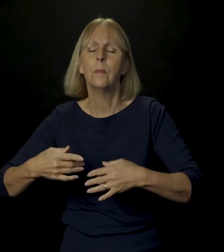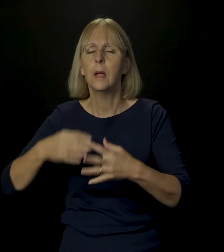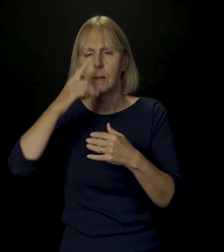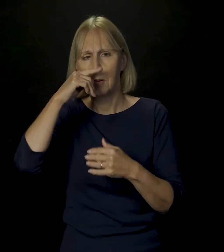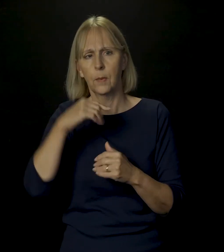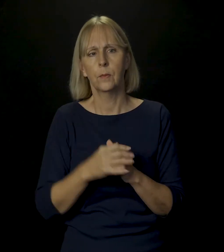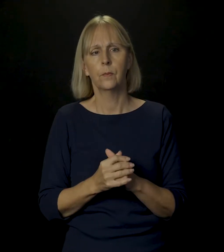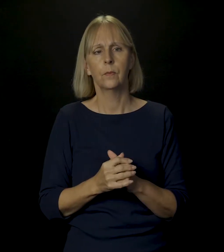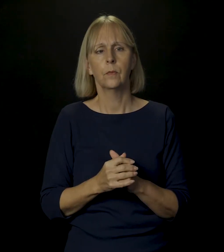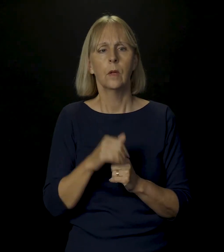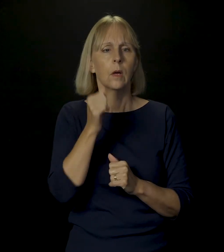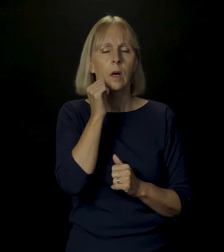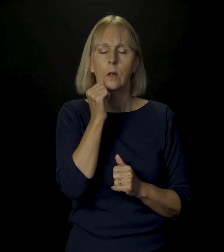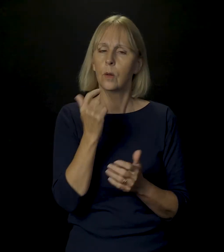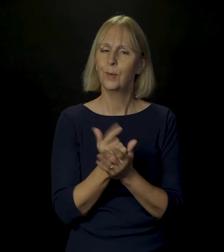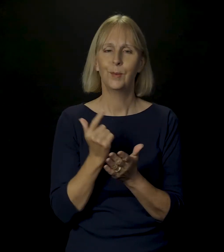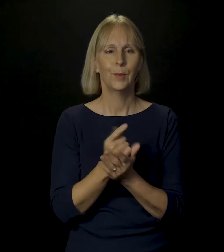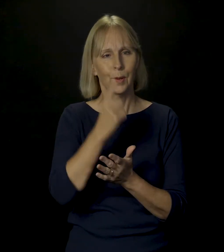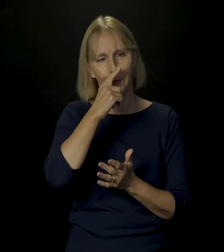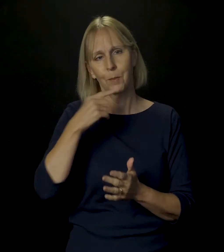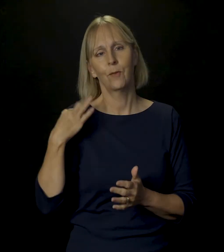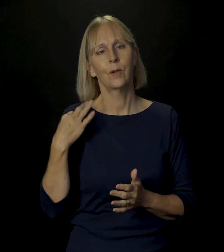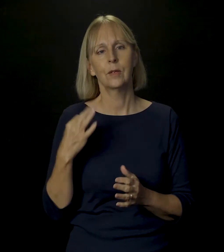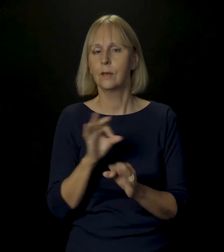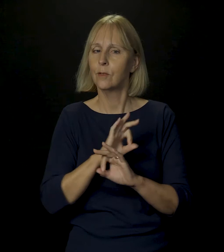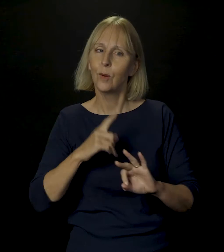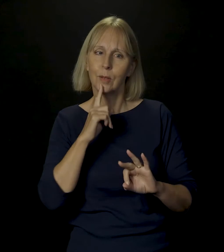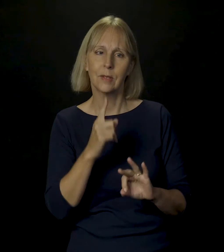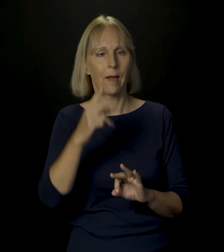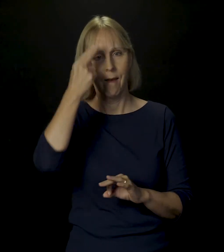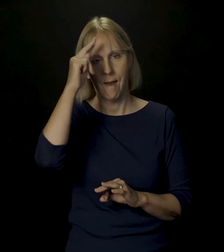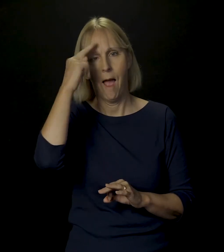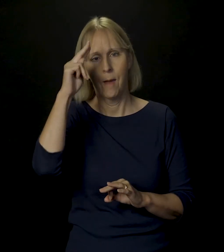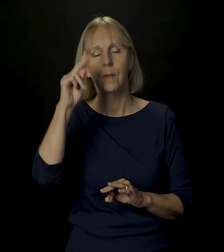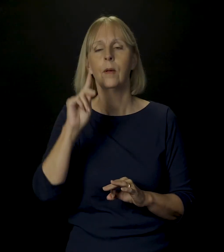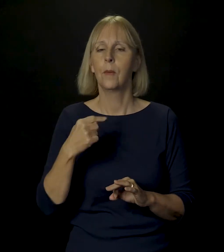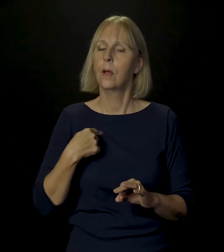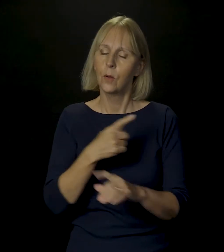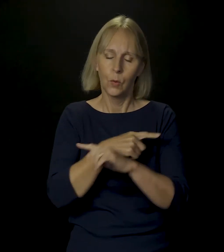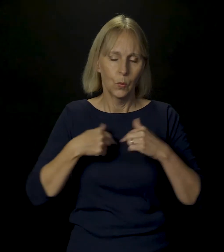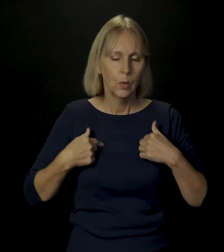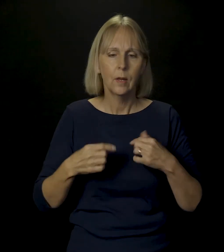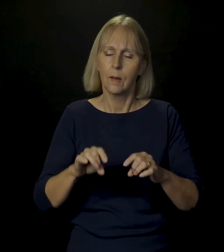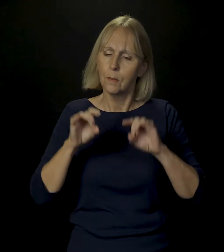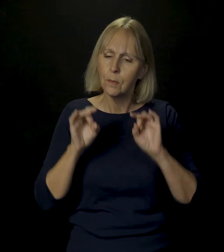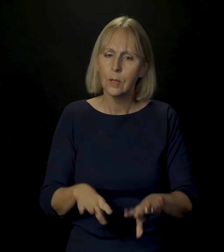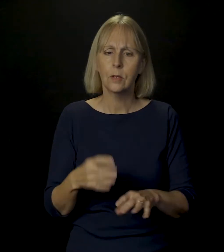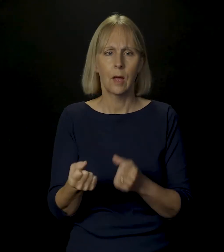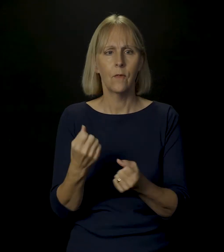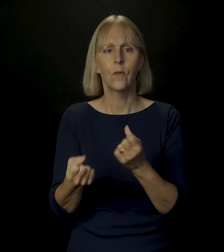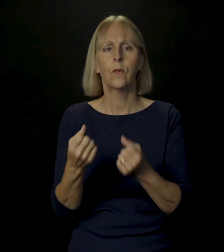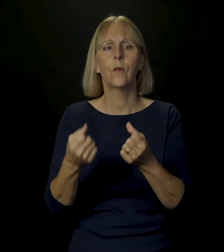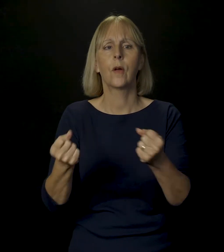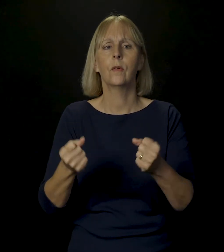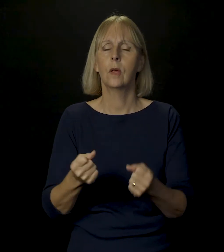I know That there Are some Today That I've Not Mentioned You Know Who You Are And we Are so So So blessed To have You And we Are so